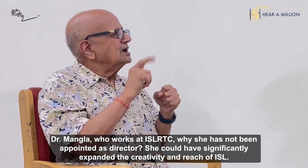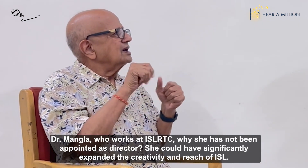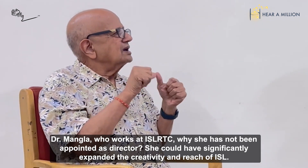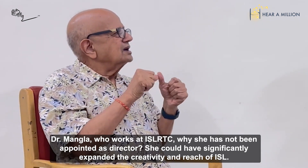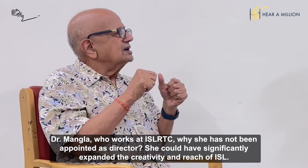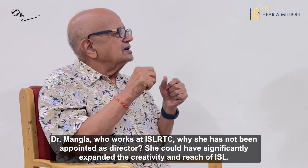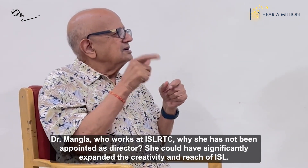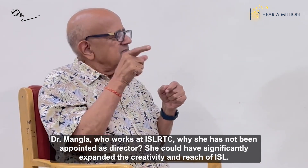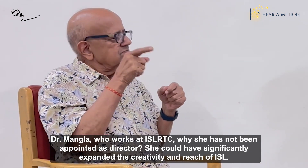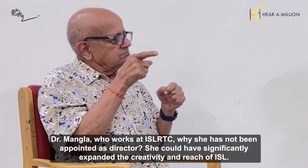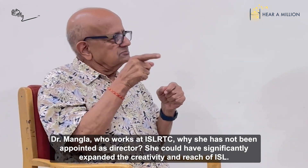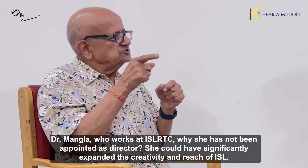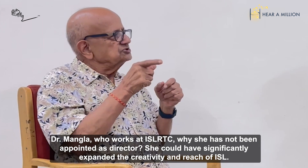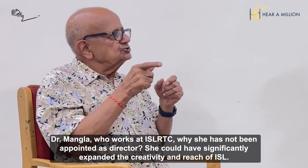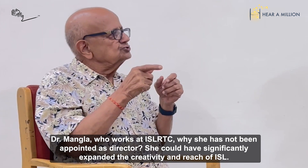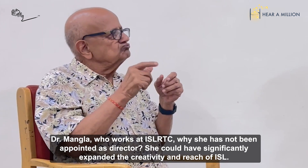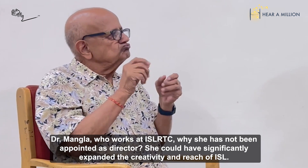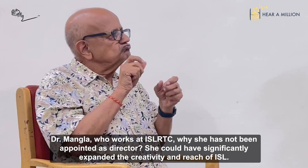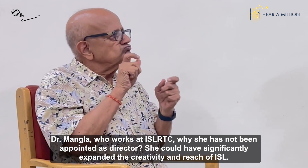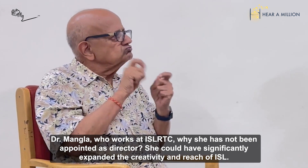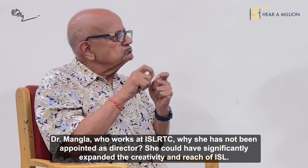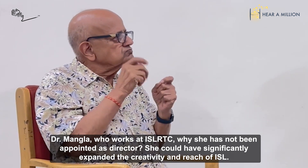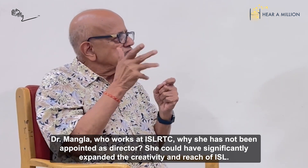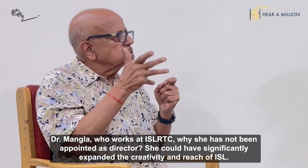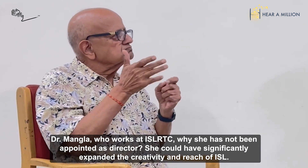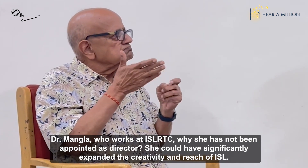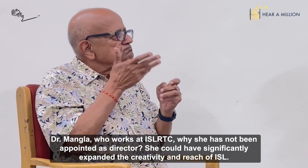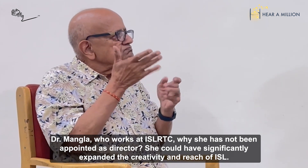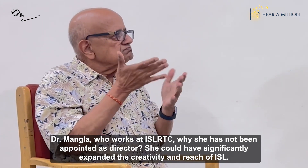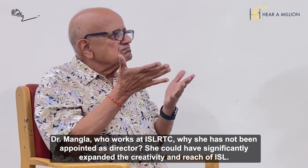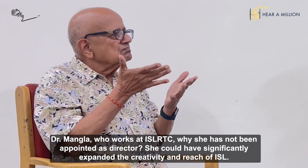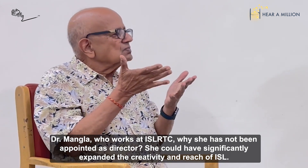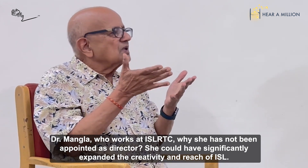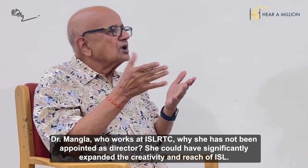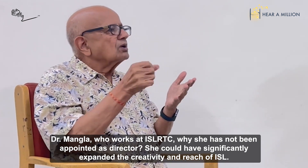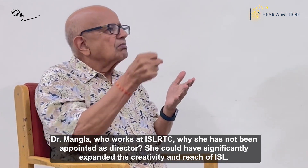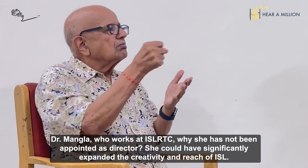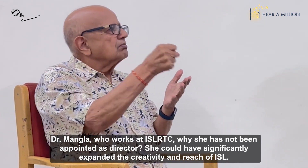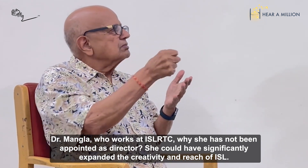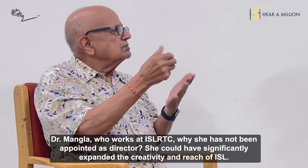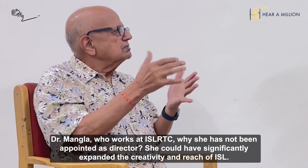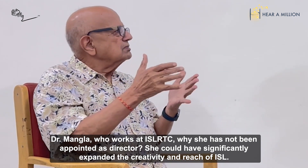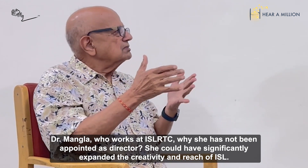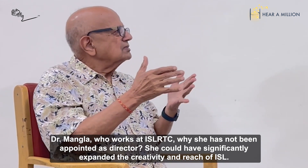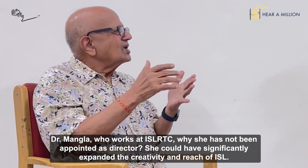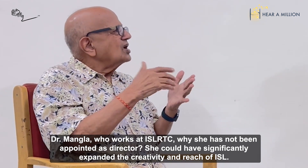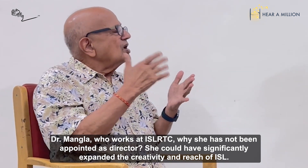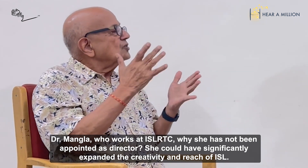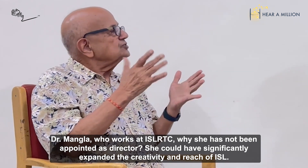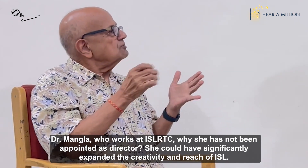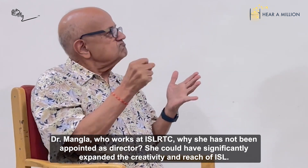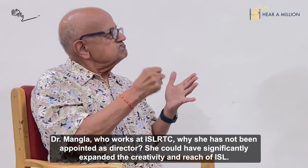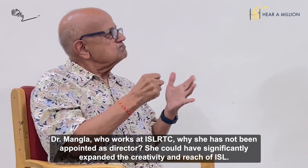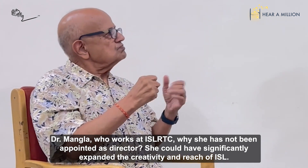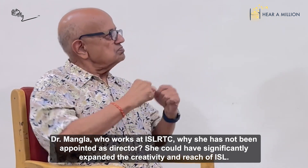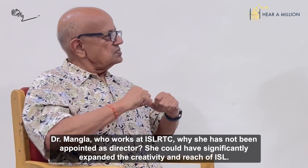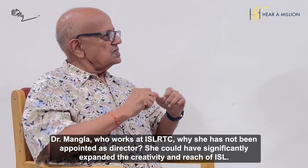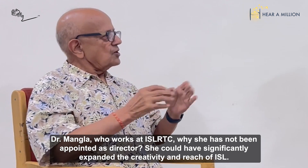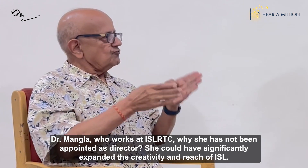at ISLRTC, why has she not been appointed as director? She could have significantly expanded the creativity and reach of